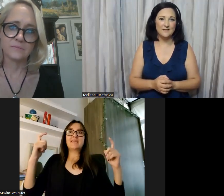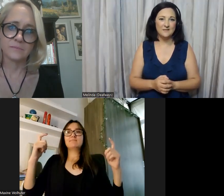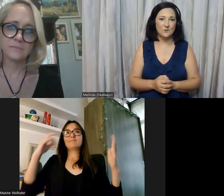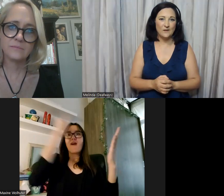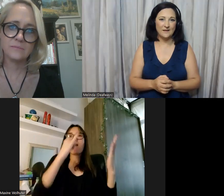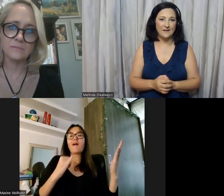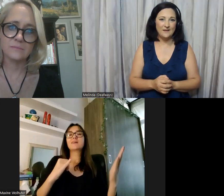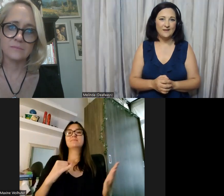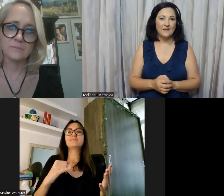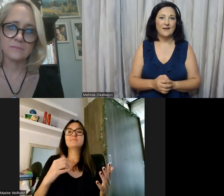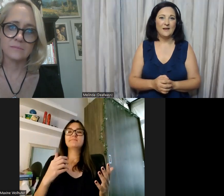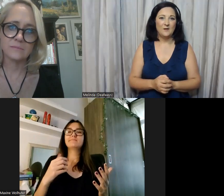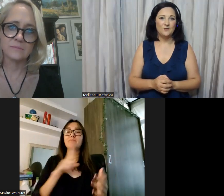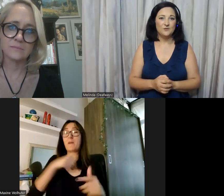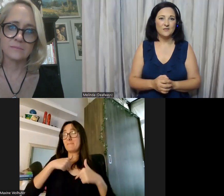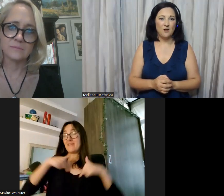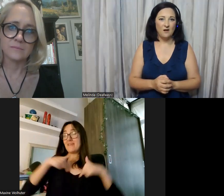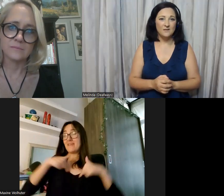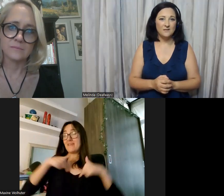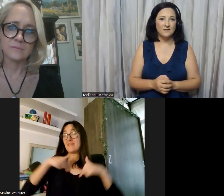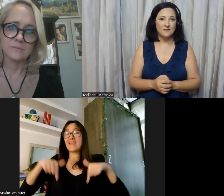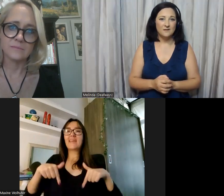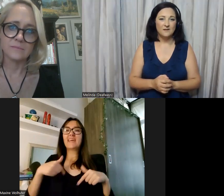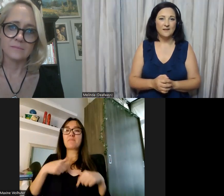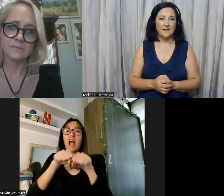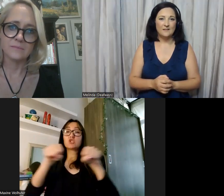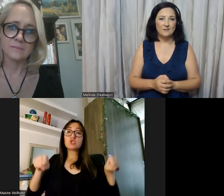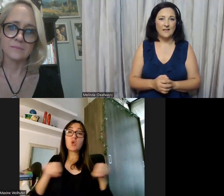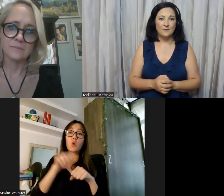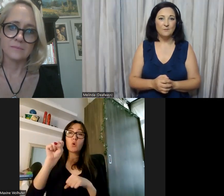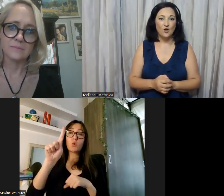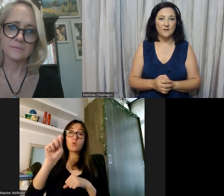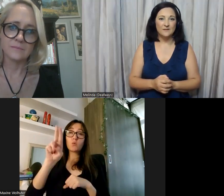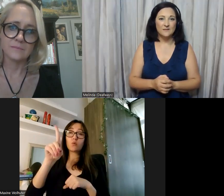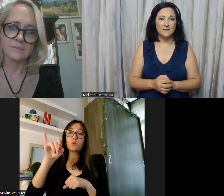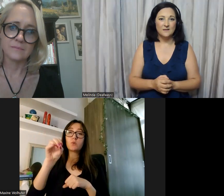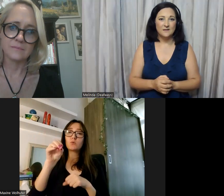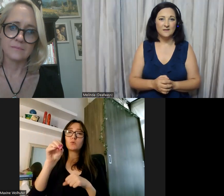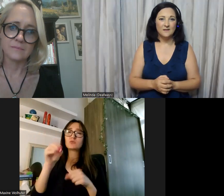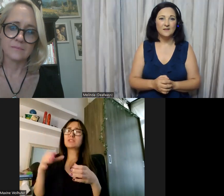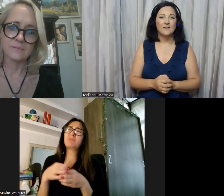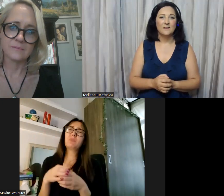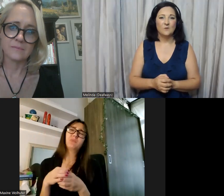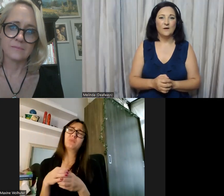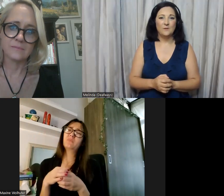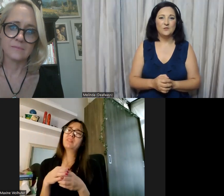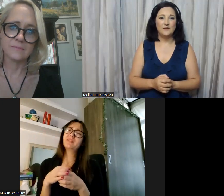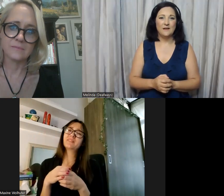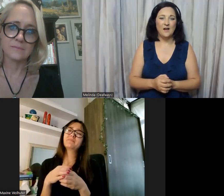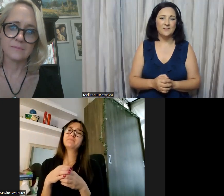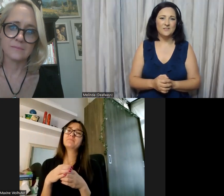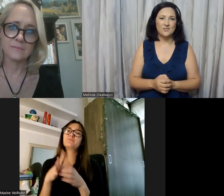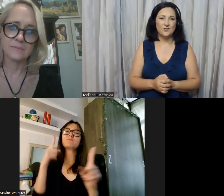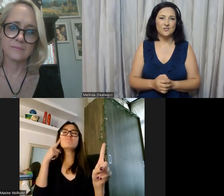own business one day, to do some art. And at the moment, what I'm